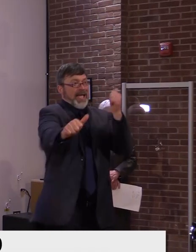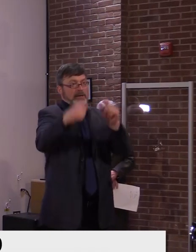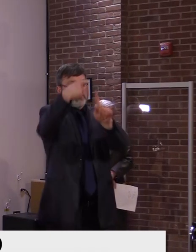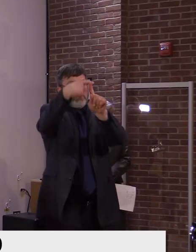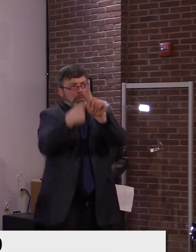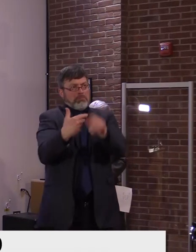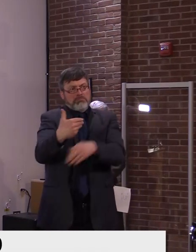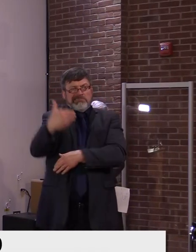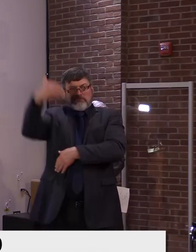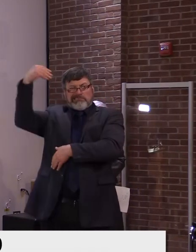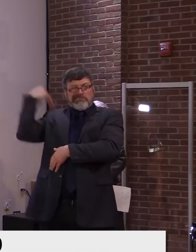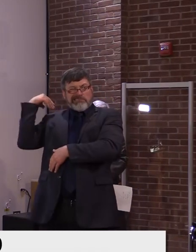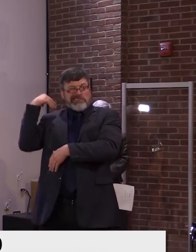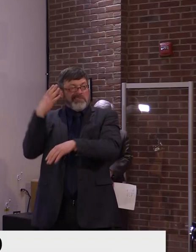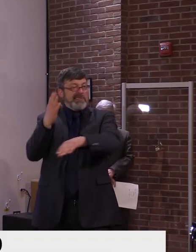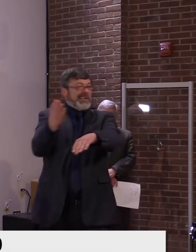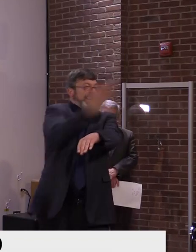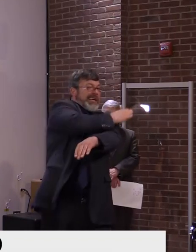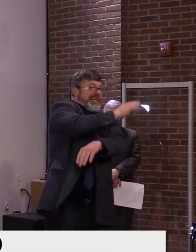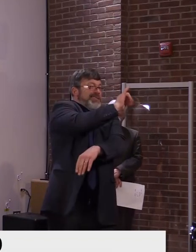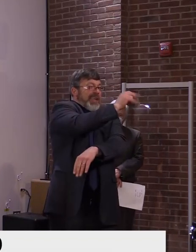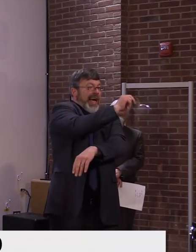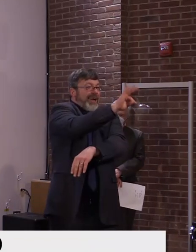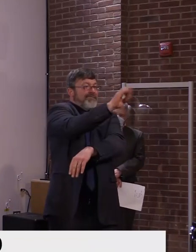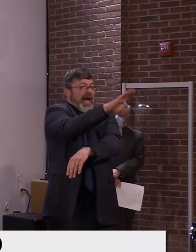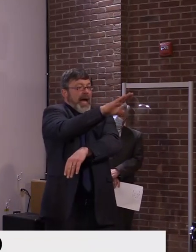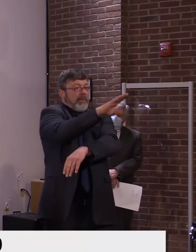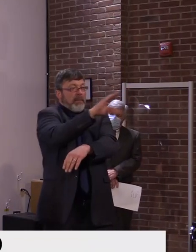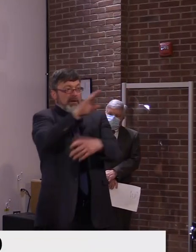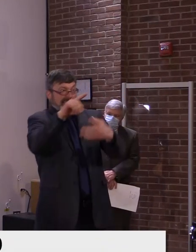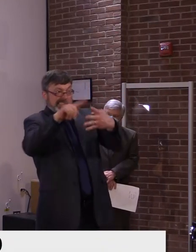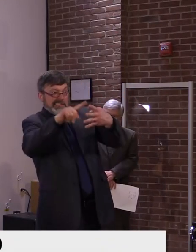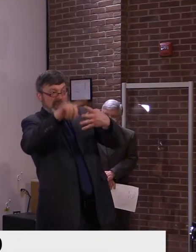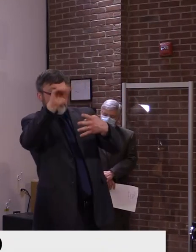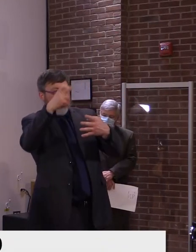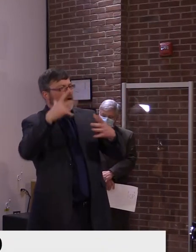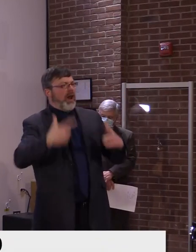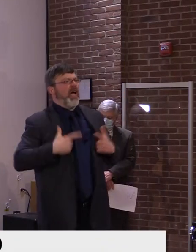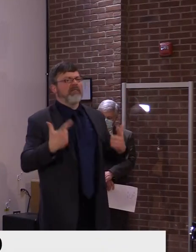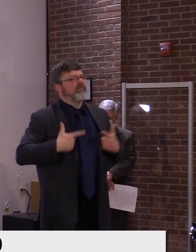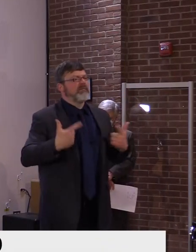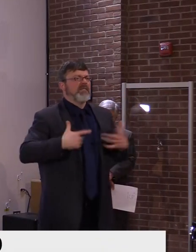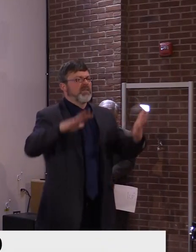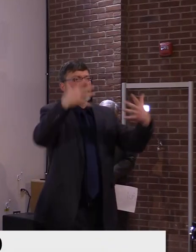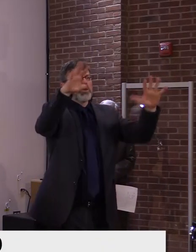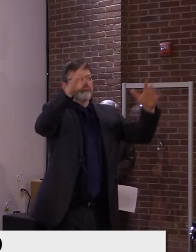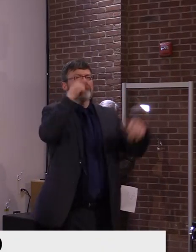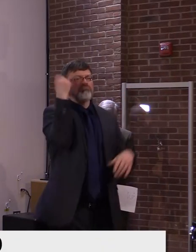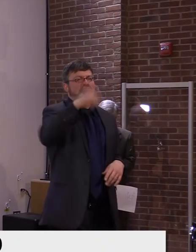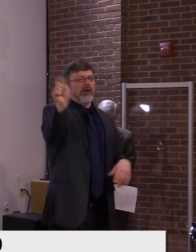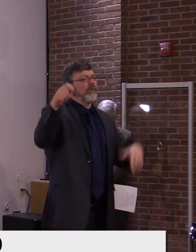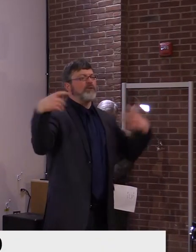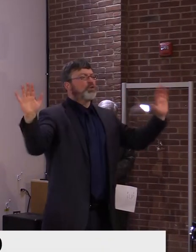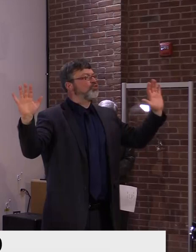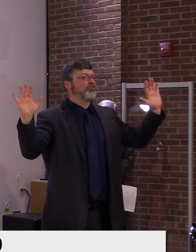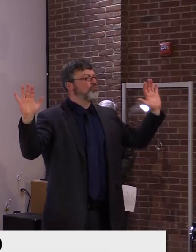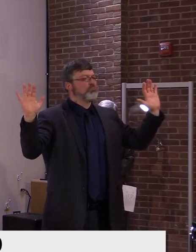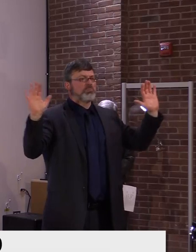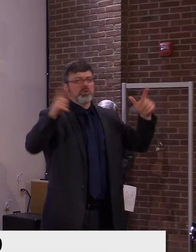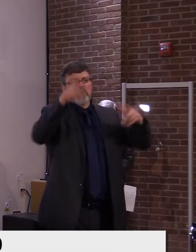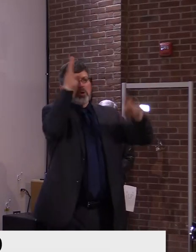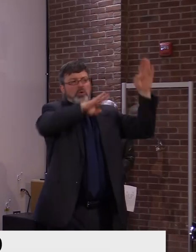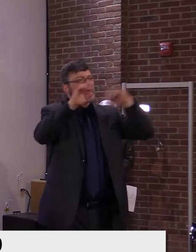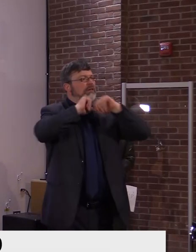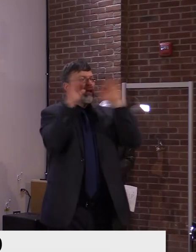time of the vaccination itself are not at risk. It's women who are somewhere between a week and a couple weeks out